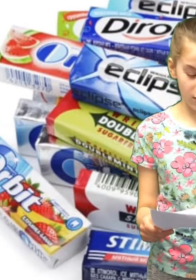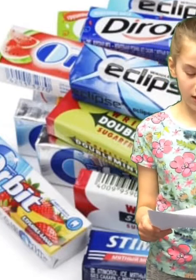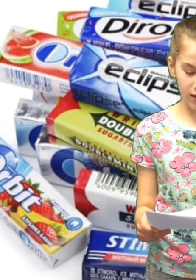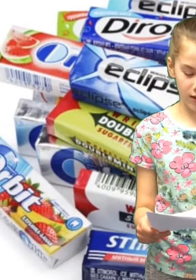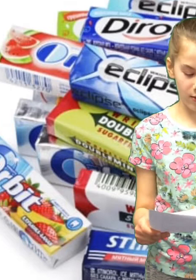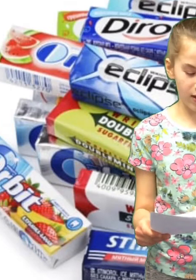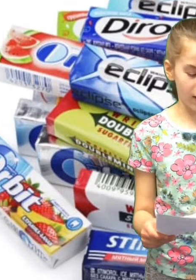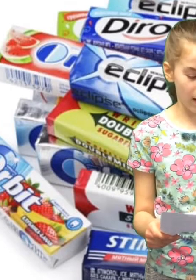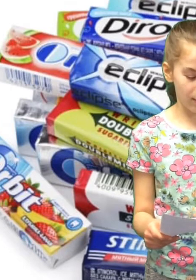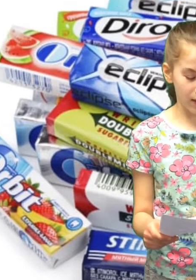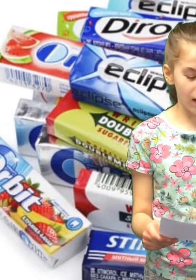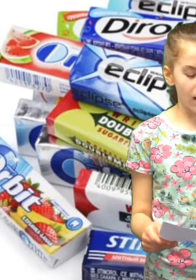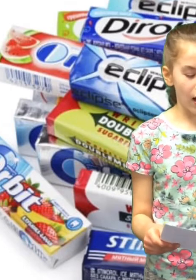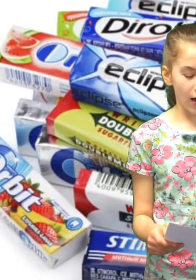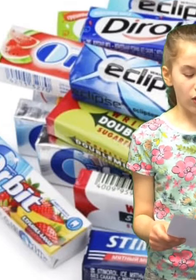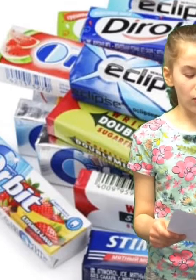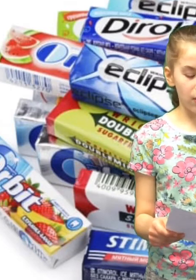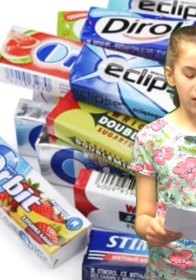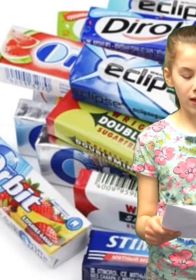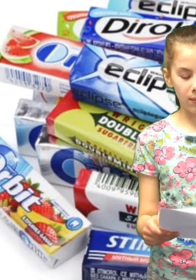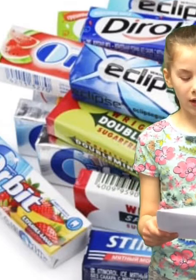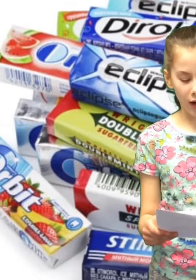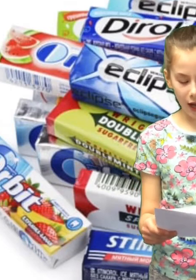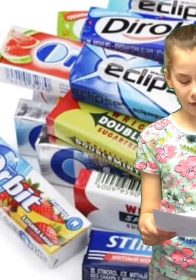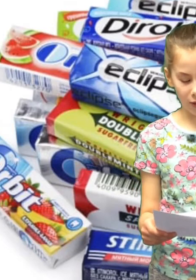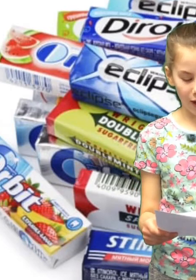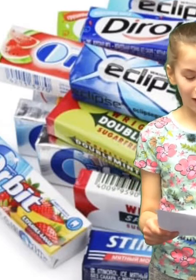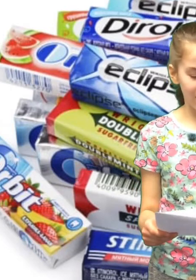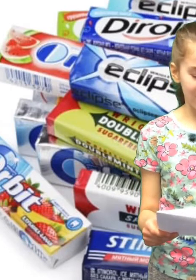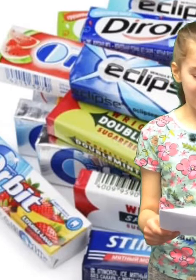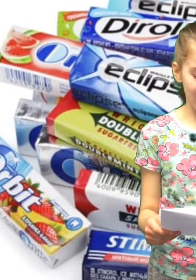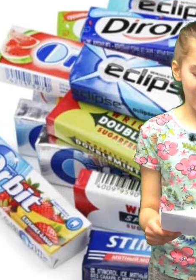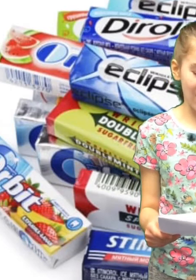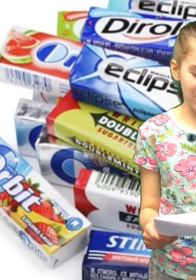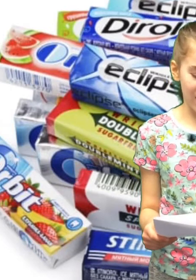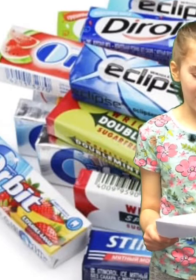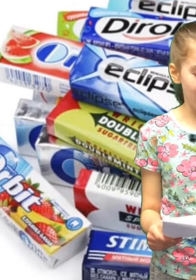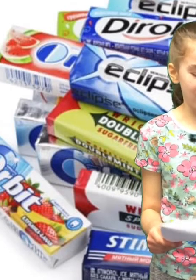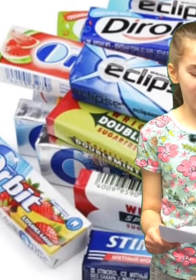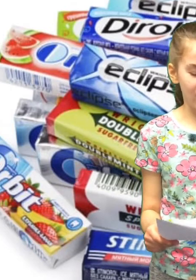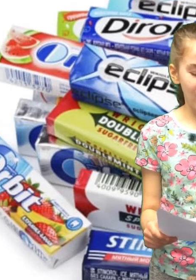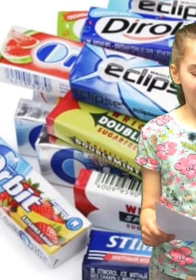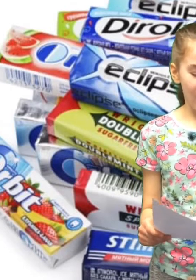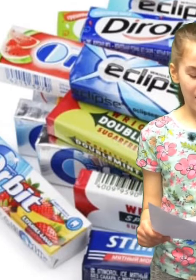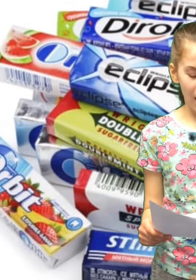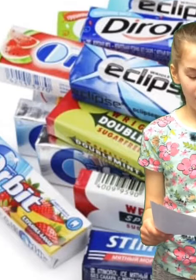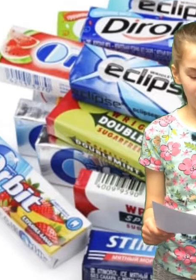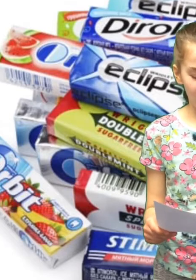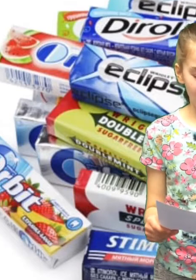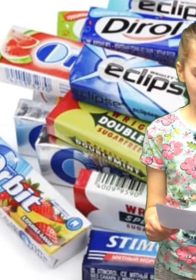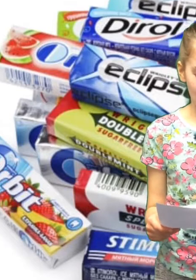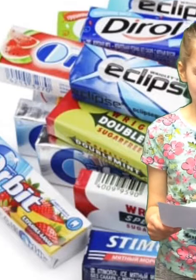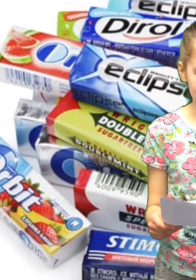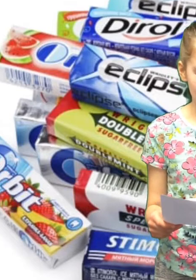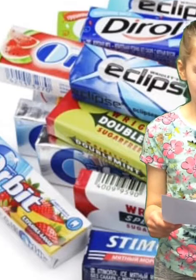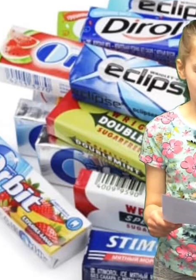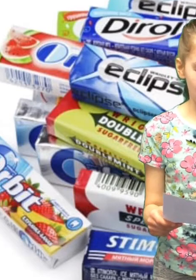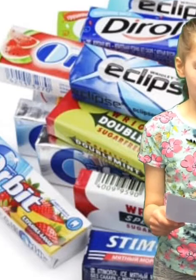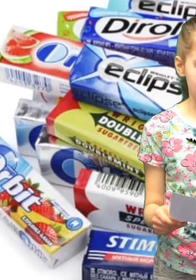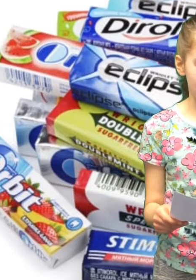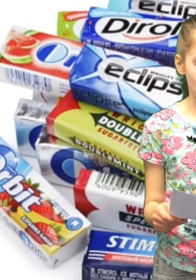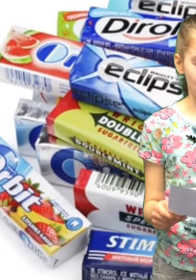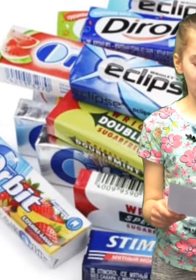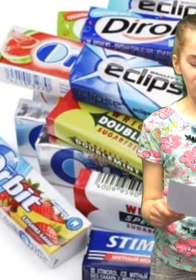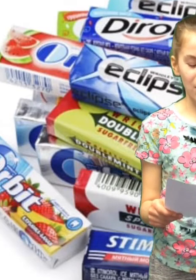dearless, gooey, gooey gum. I throw the peanut butter everywhere. It's there and there and there. I'm happy and a little bit sappy,